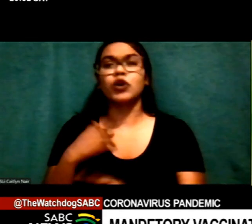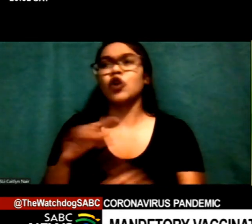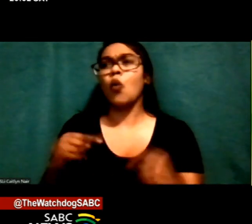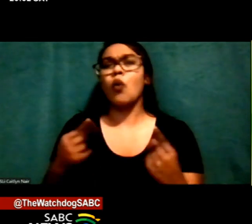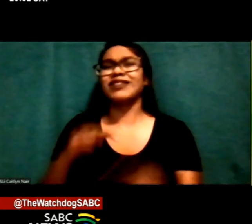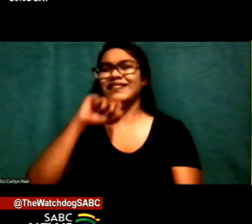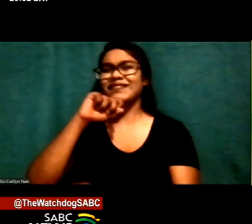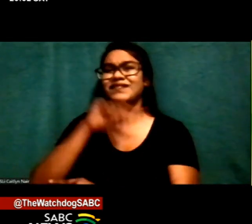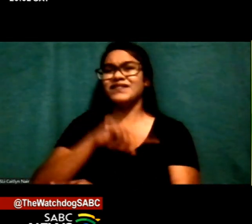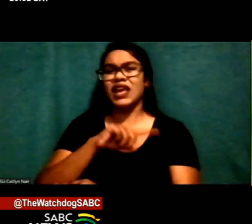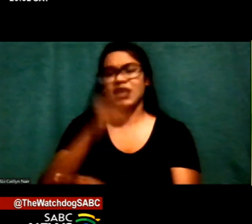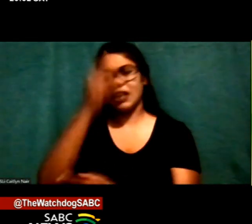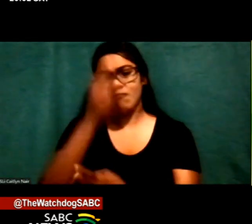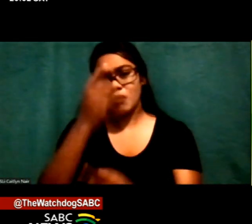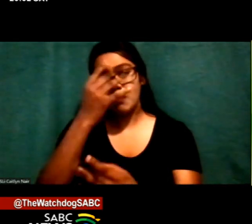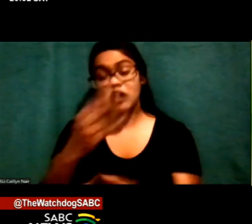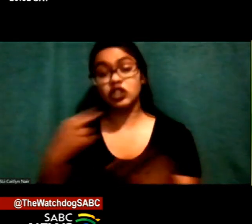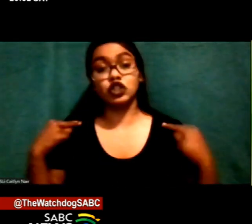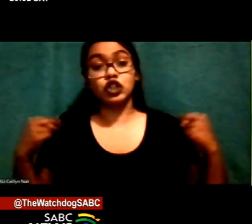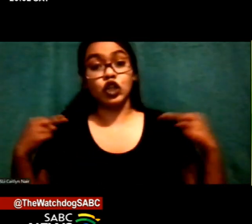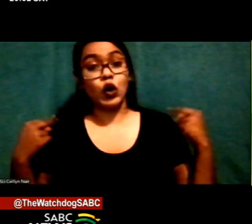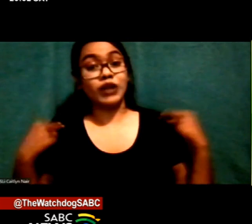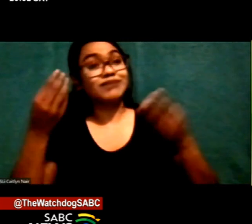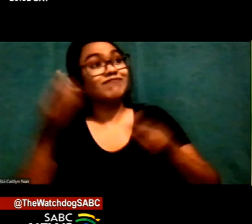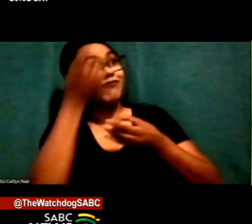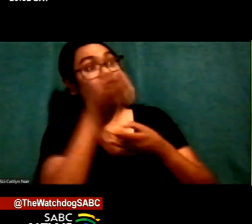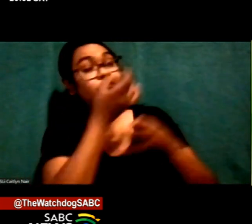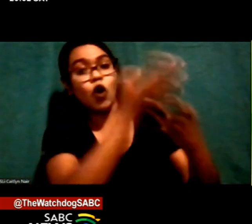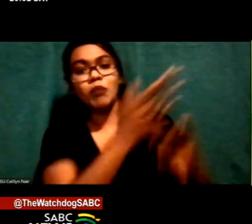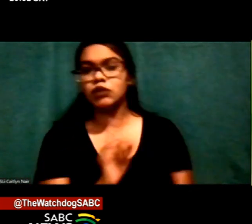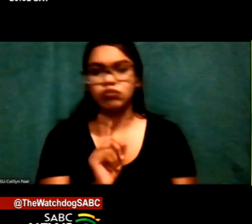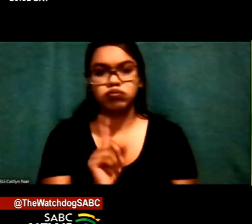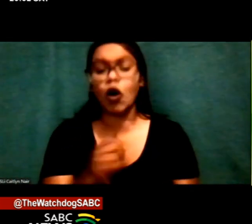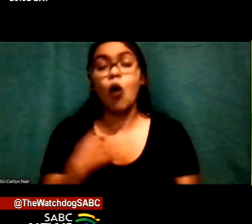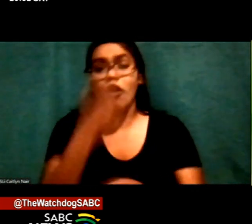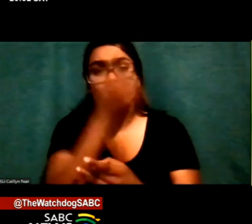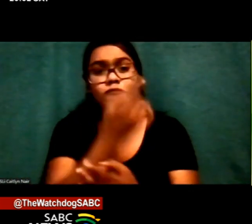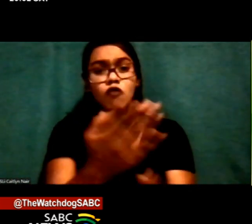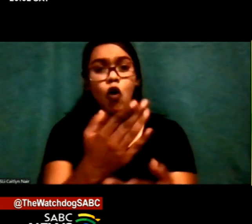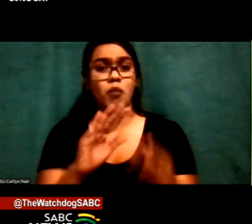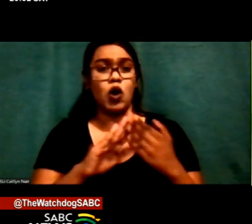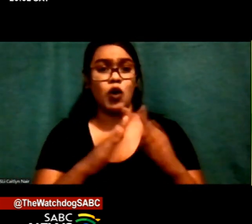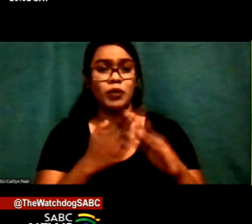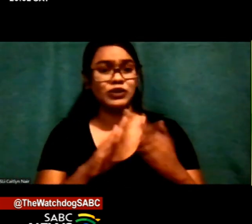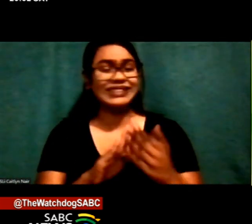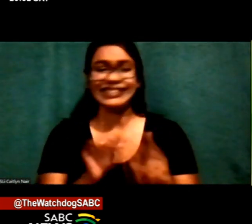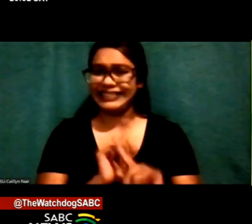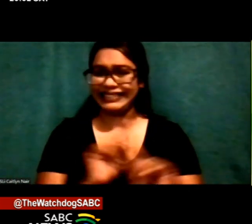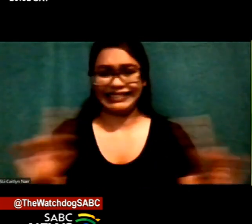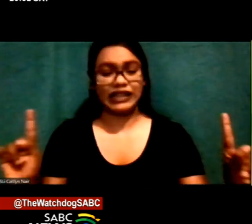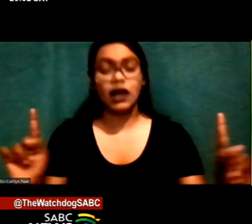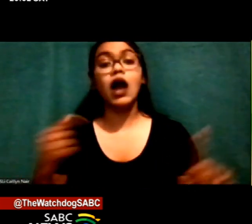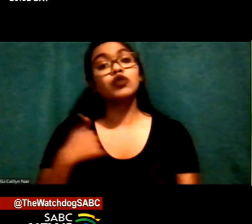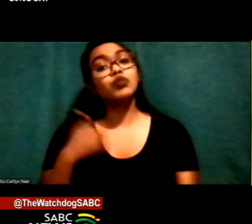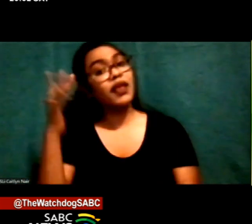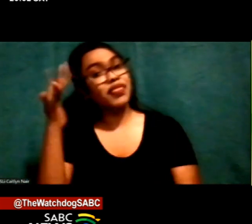of security from this pandemic to the citizens of those countries by